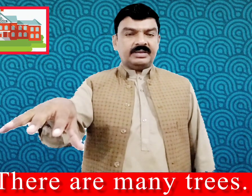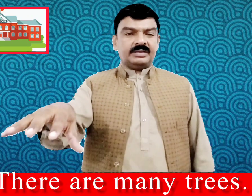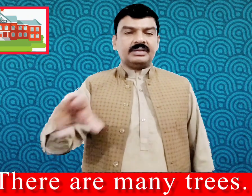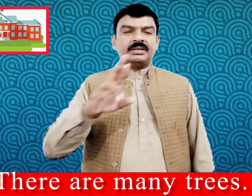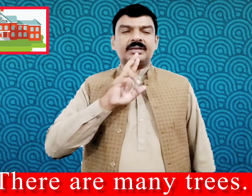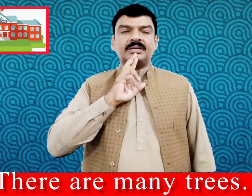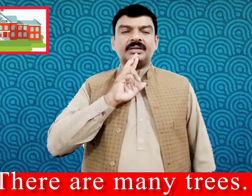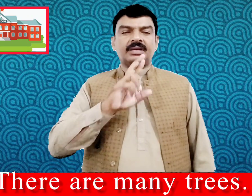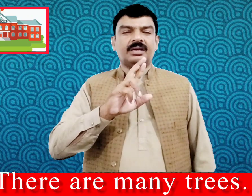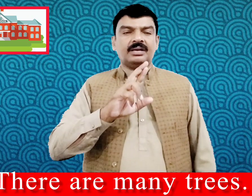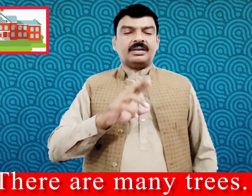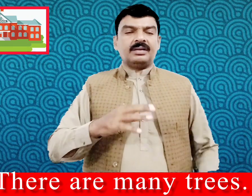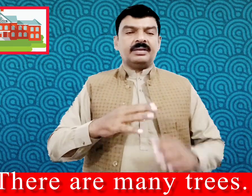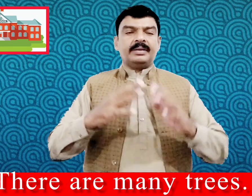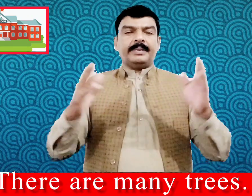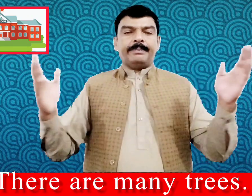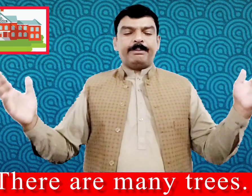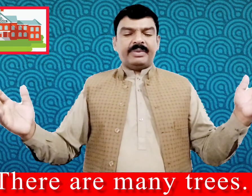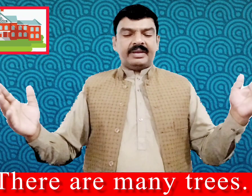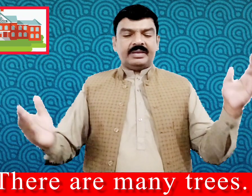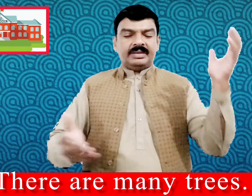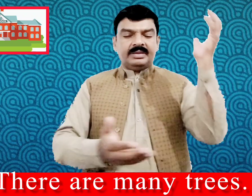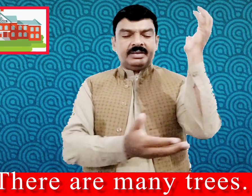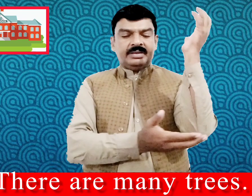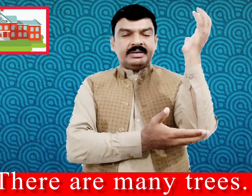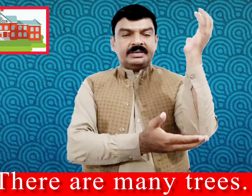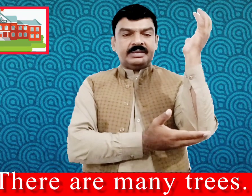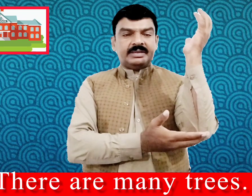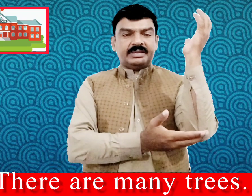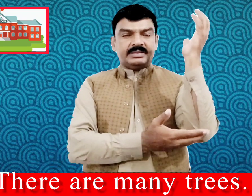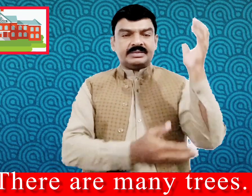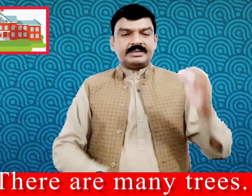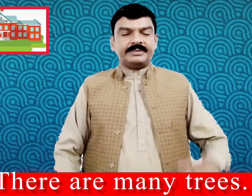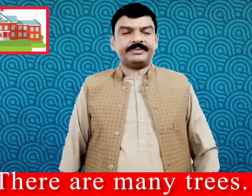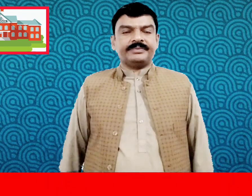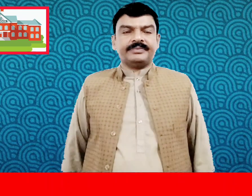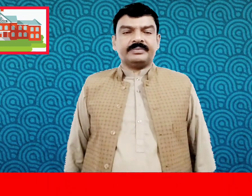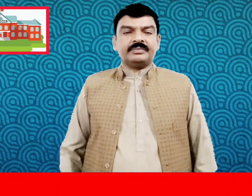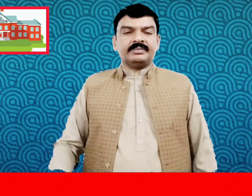There are many trees.